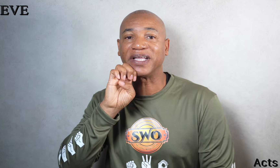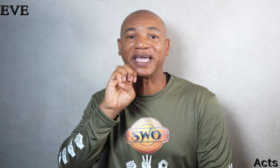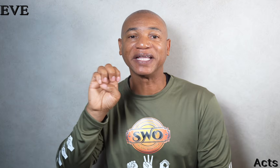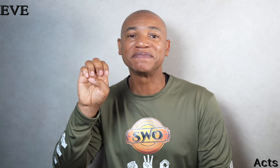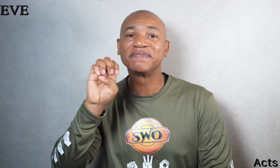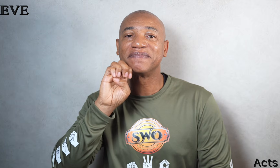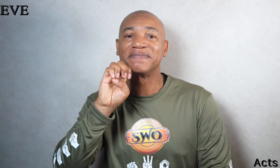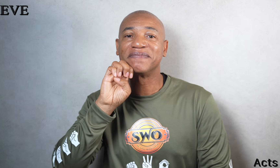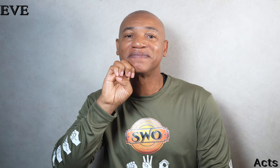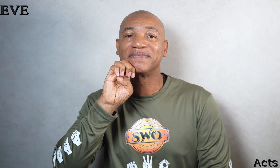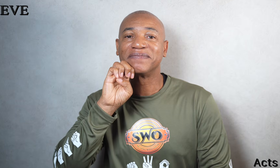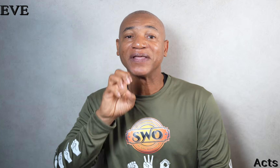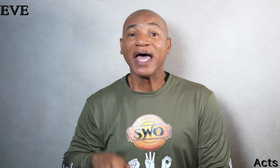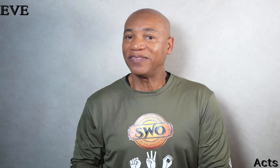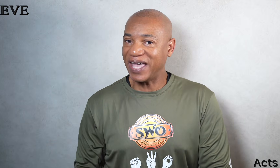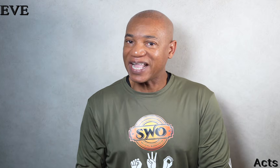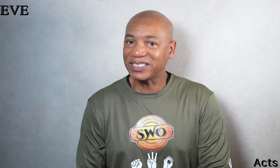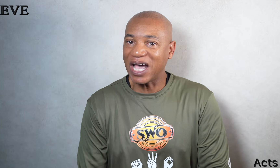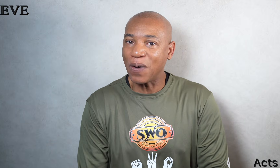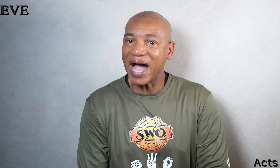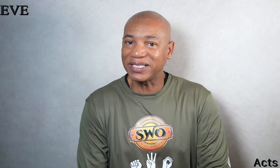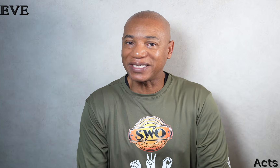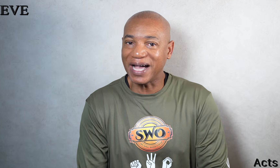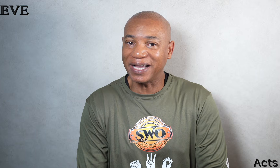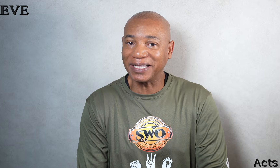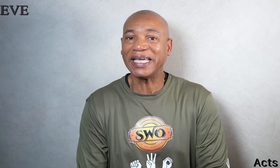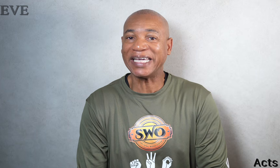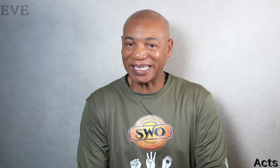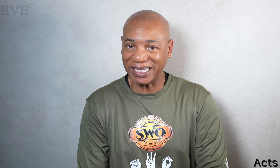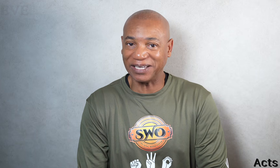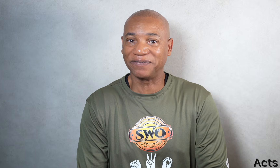again. That is how I sign Eve.